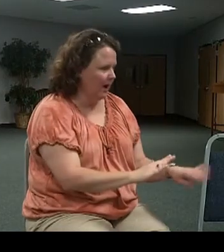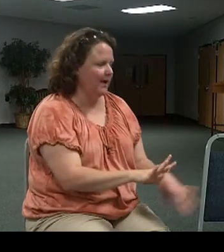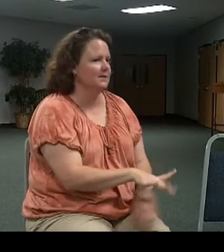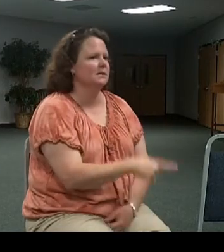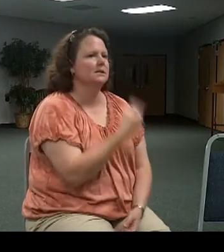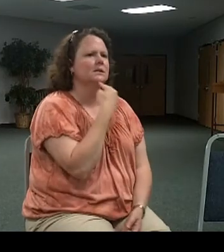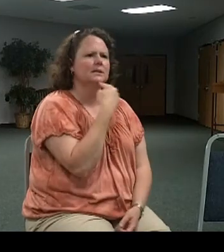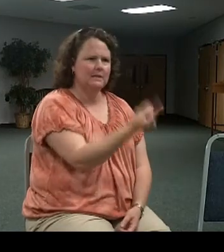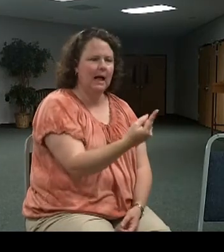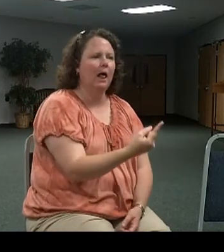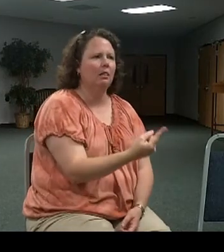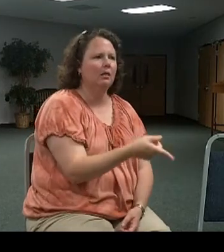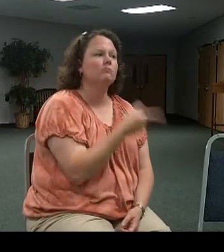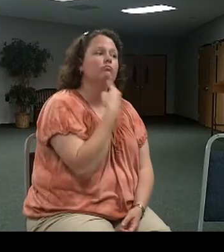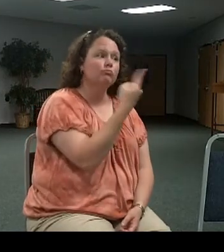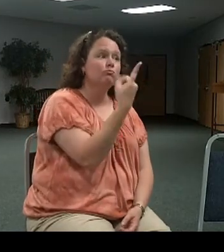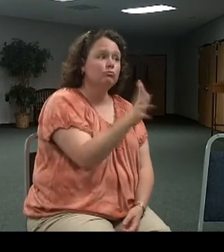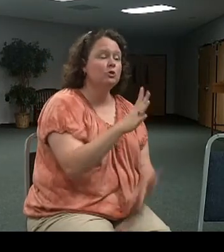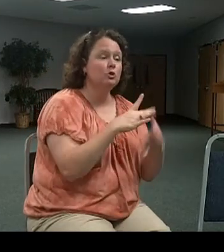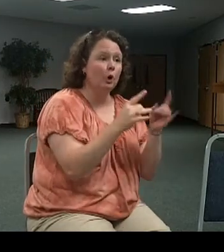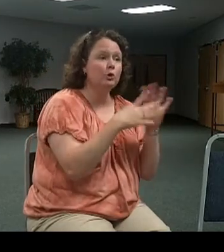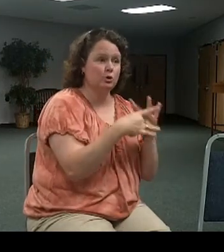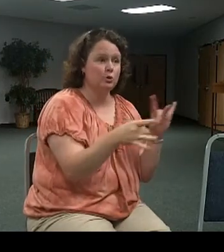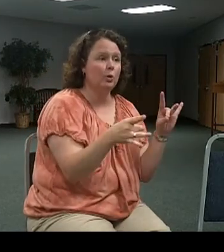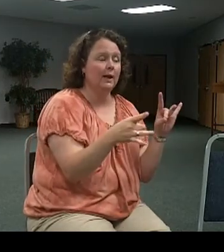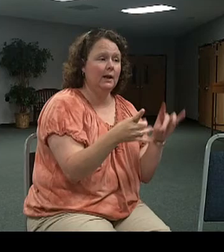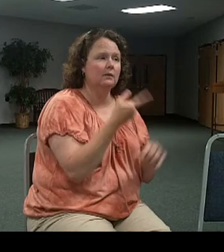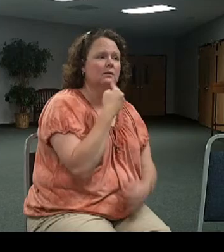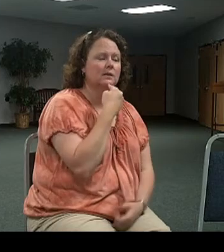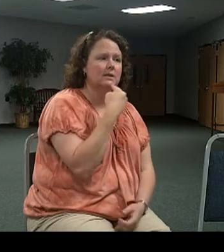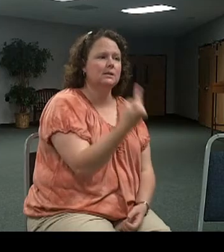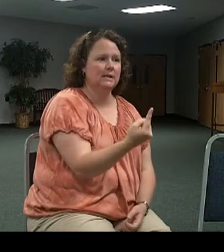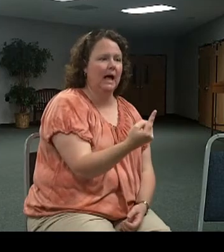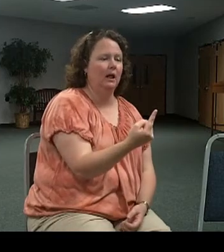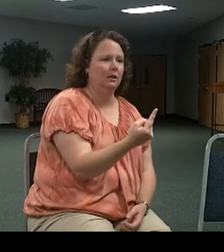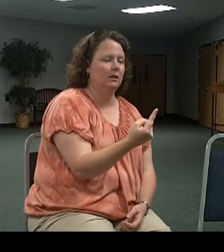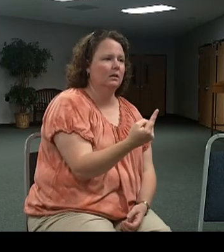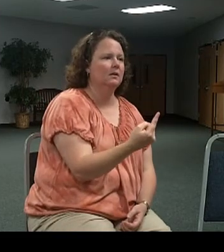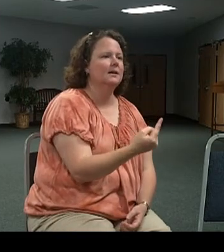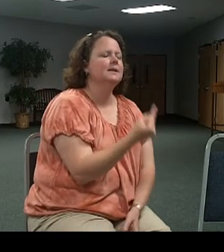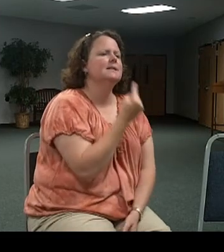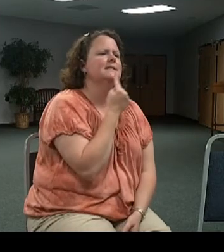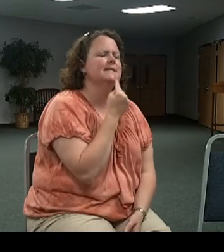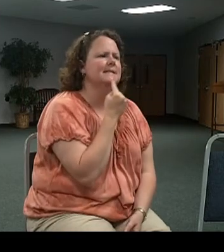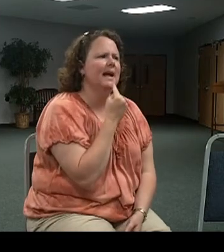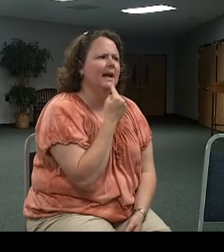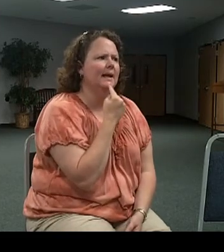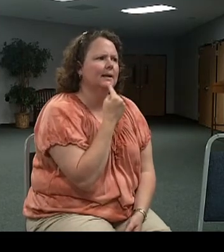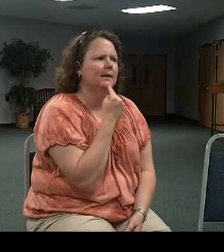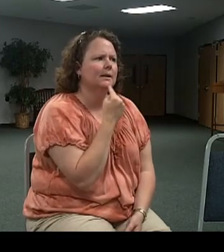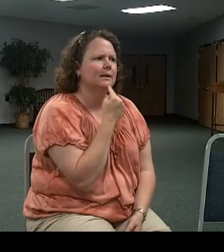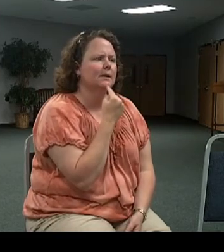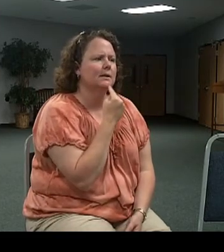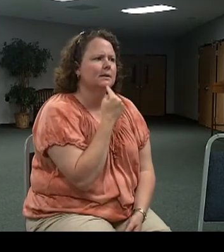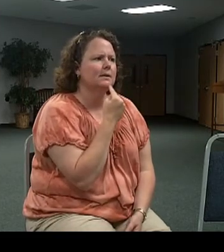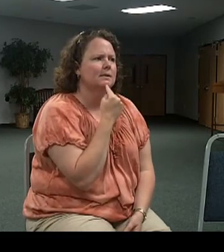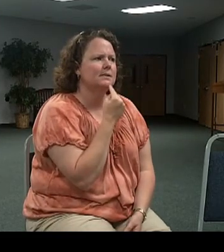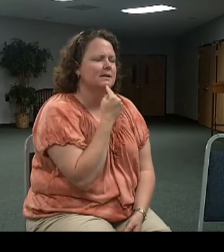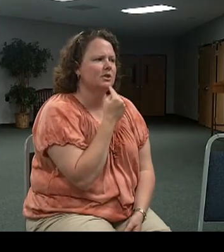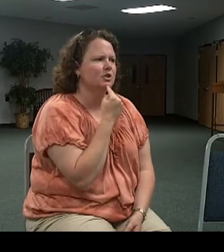Quiet. Tell. She told a story. Tell. To say. Stays on your